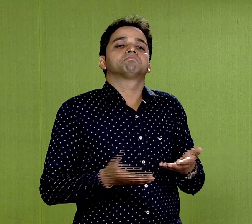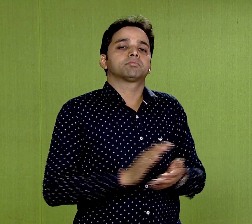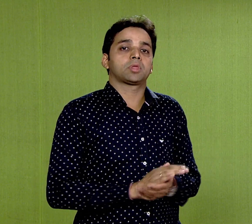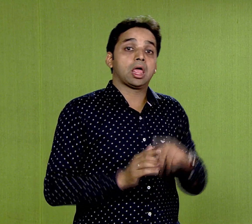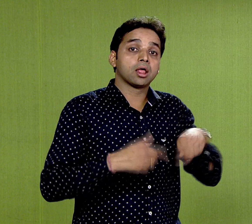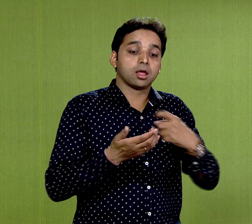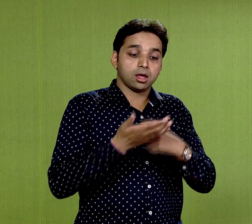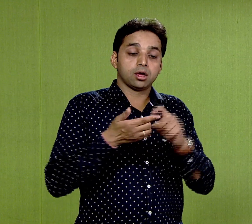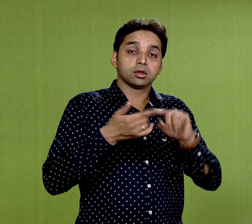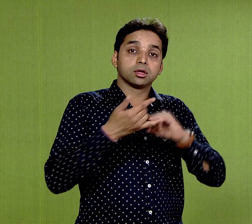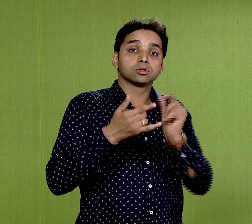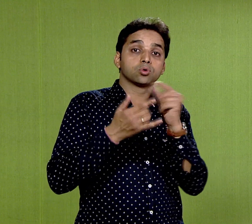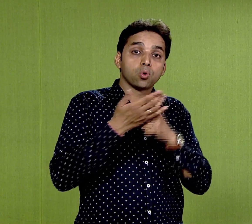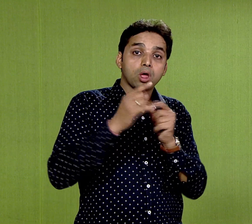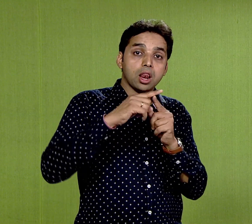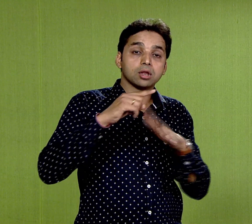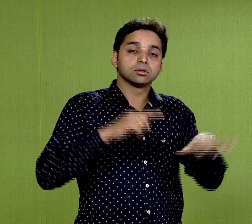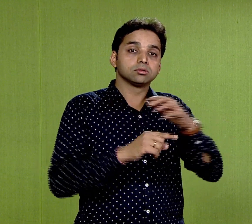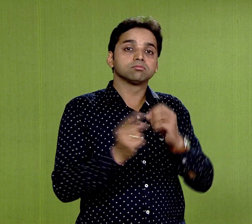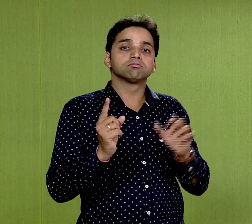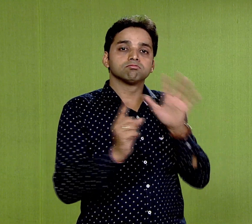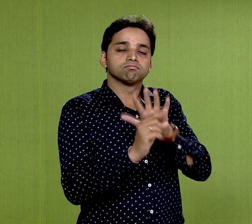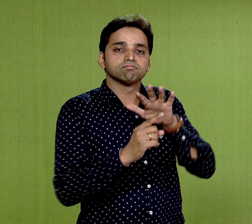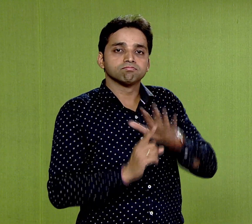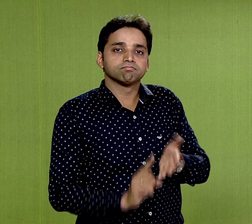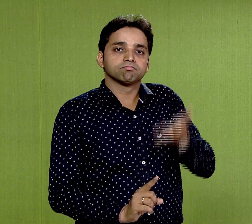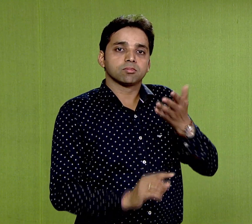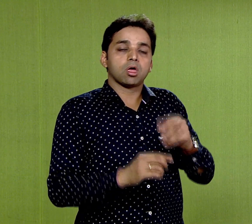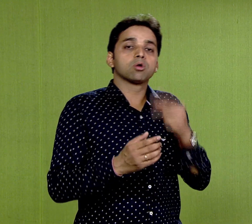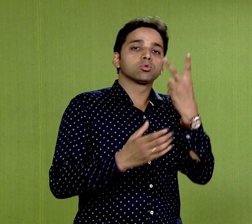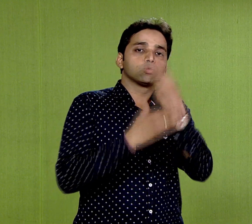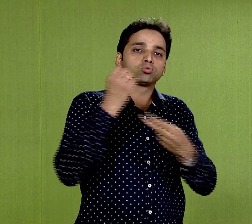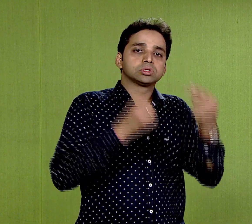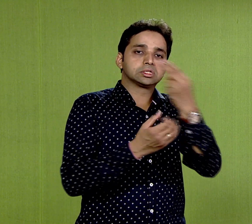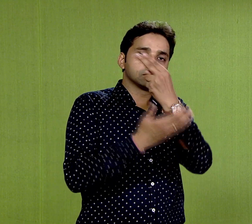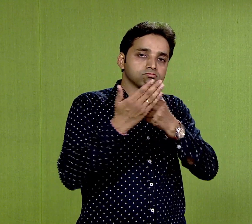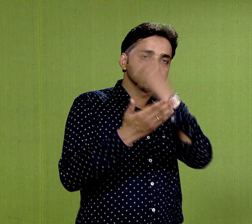resulted in the synthesis of the two styles